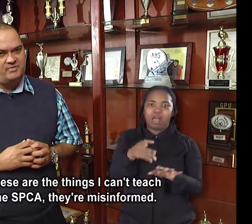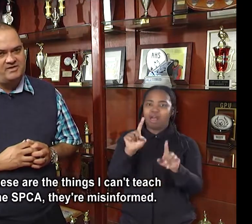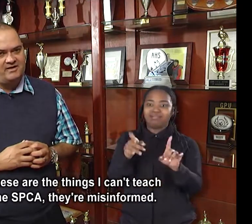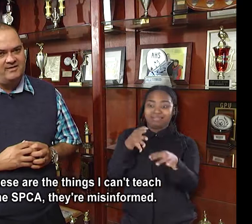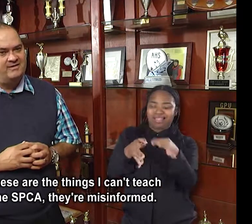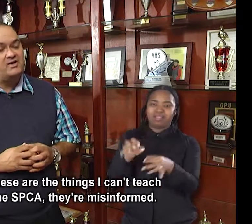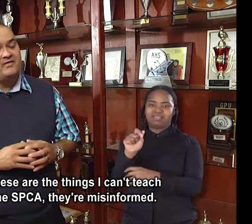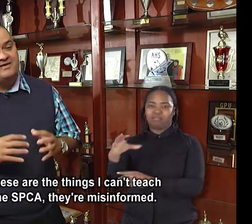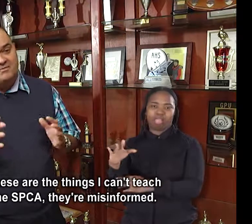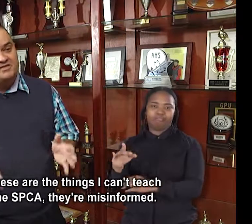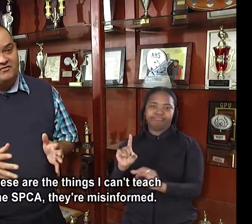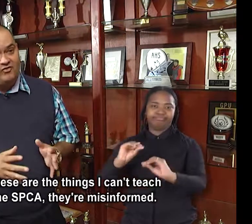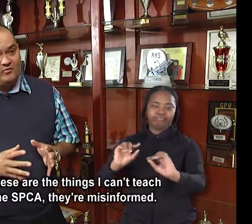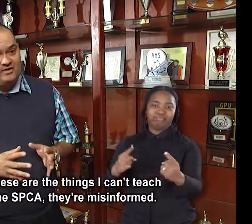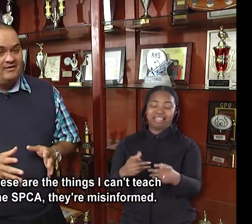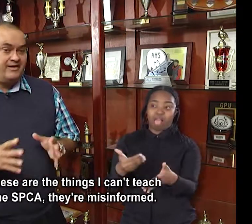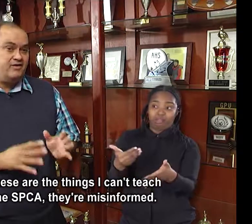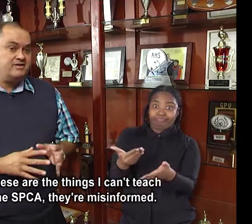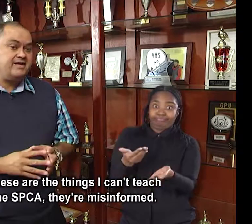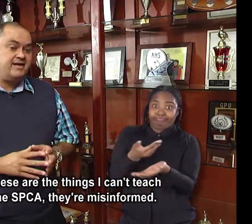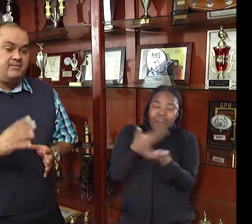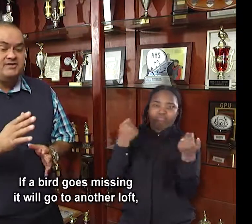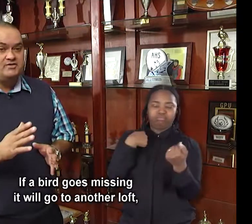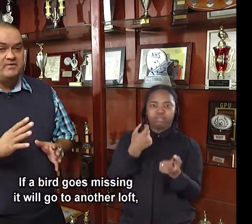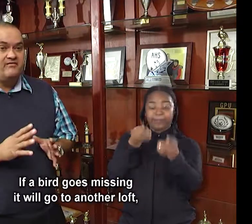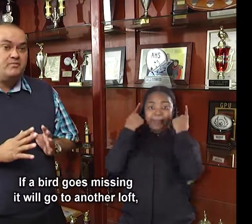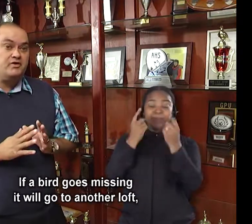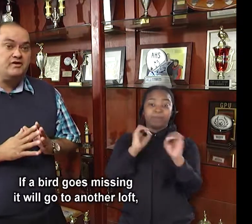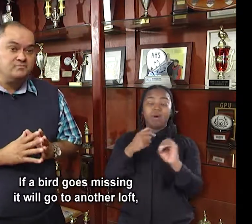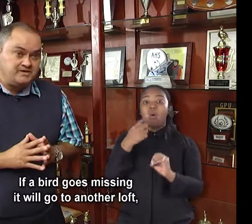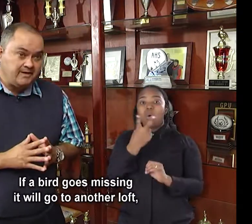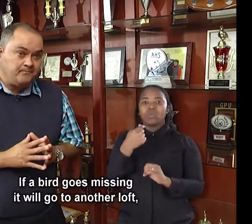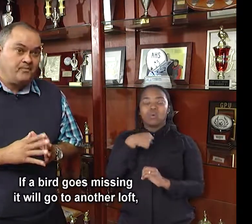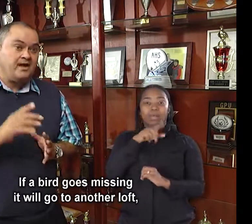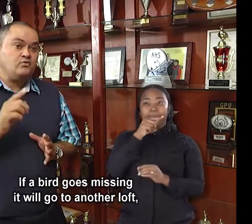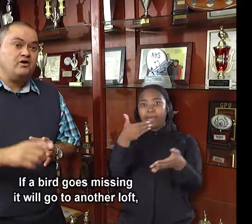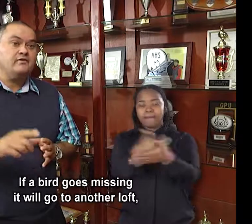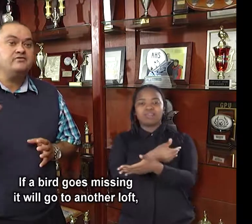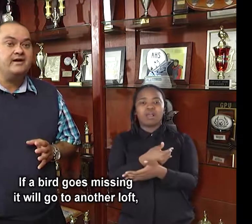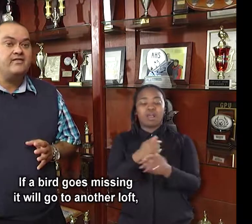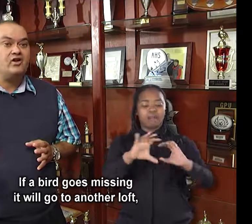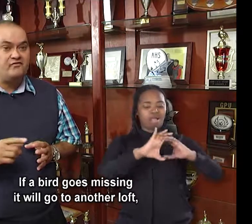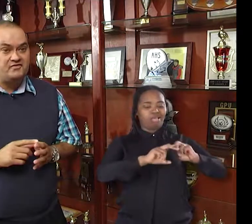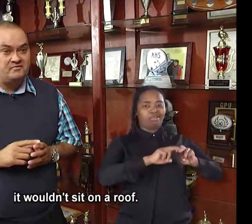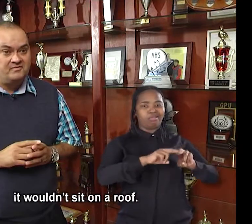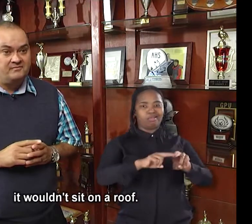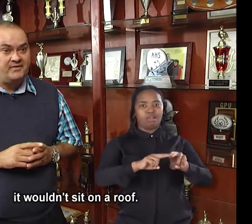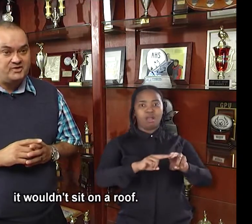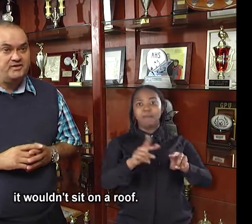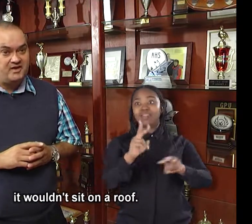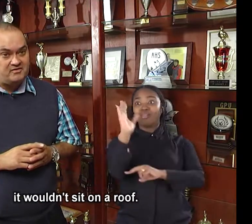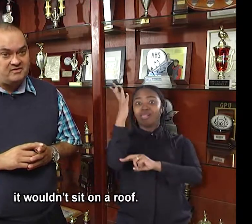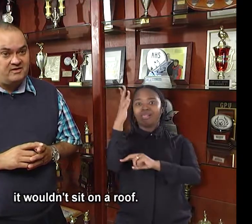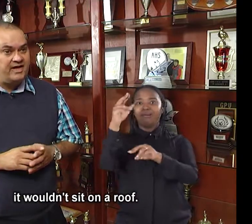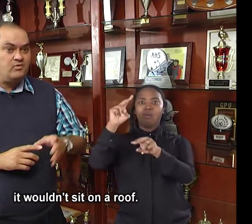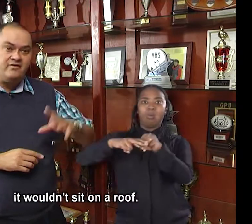the NSPCA. So I think they're misinformed. They don't understand. And let me tell you something. If a bird goes missing, it will go into another loft. That's